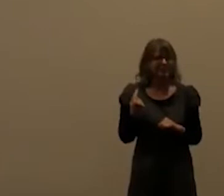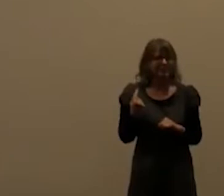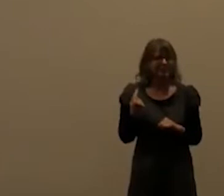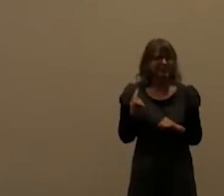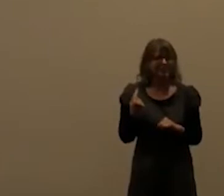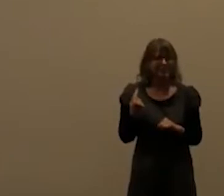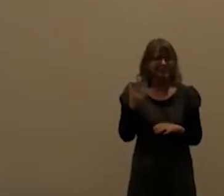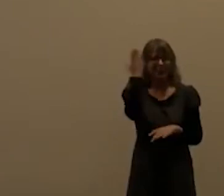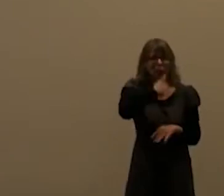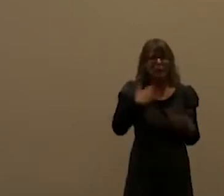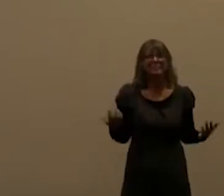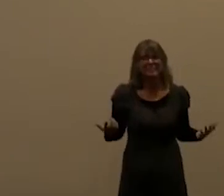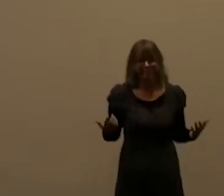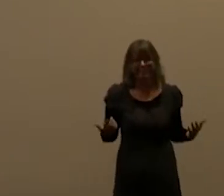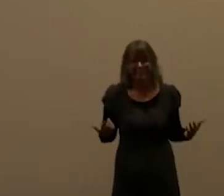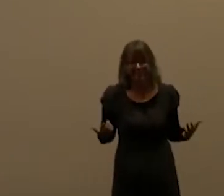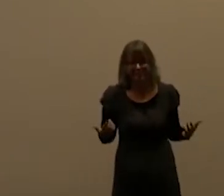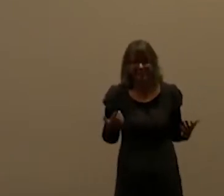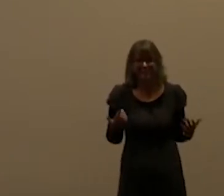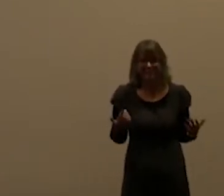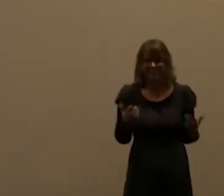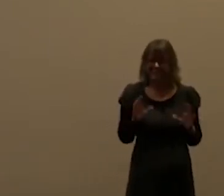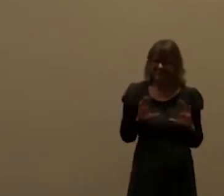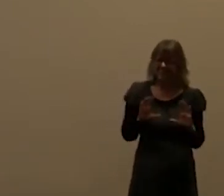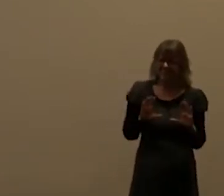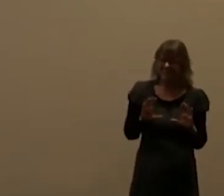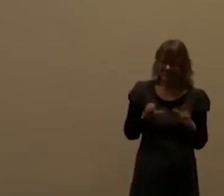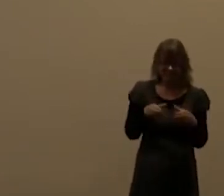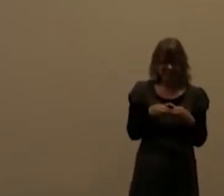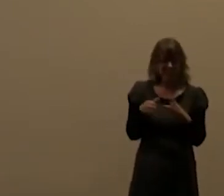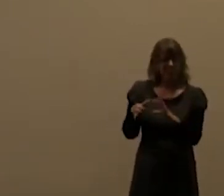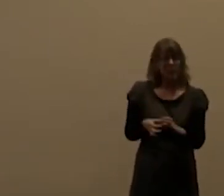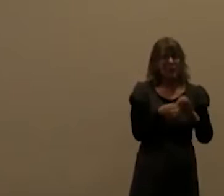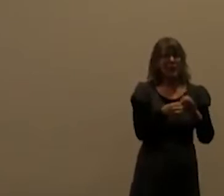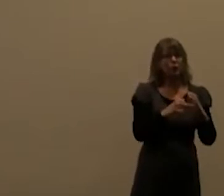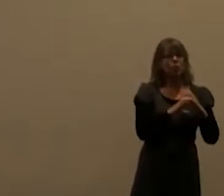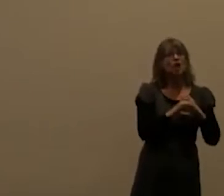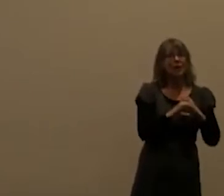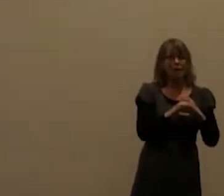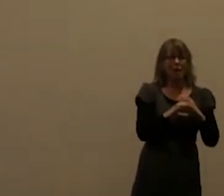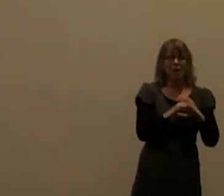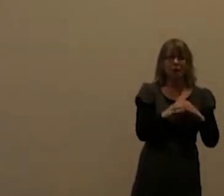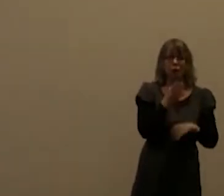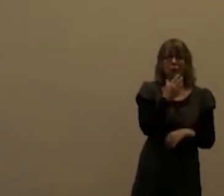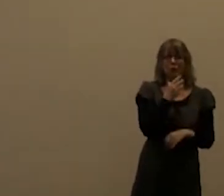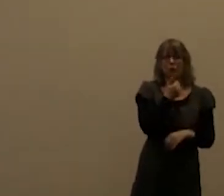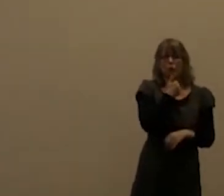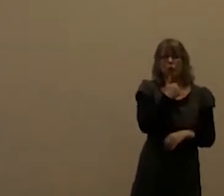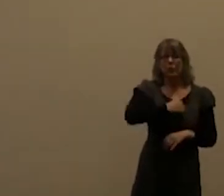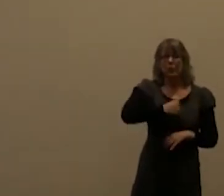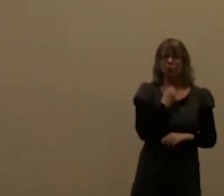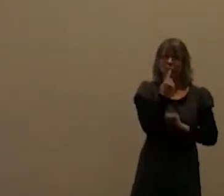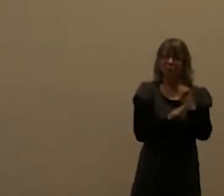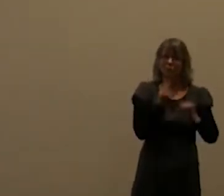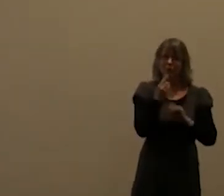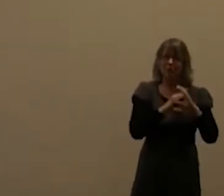And there we go. So again, like anything that we build in Teams, we're going to associate this with a channel. So we'll use our Scottish Summit channel.